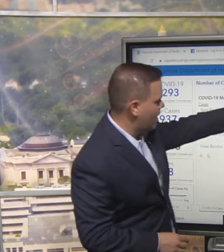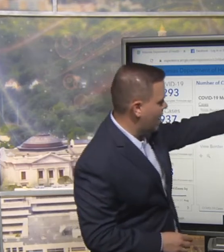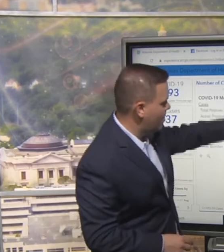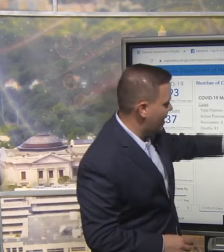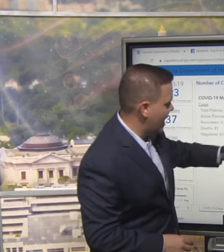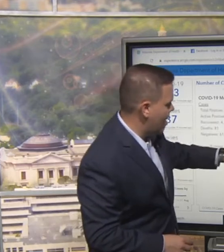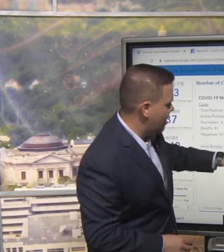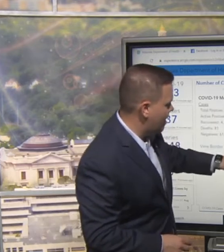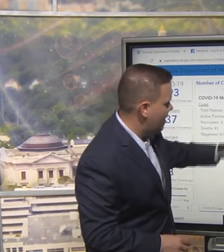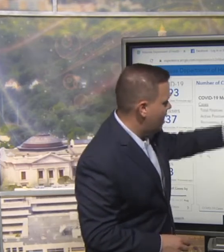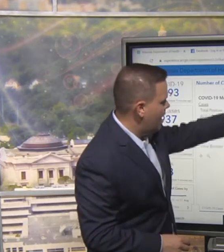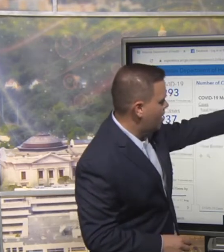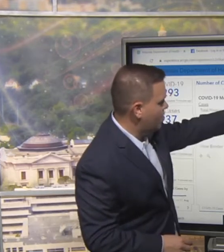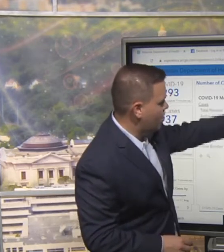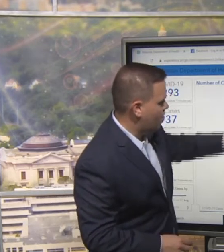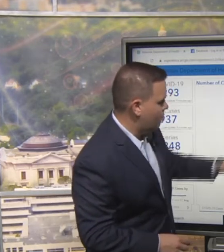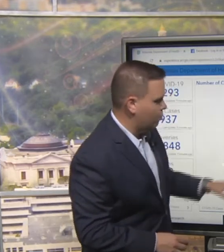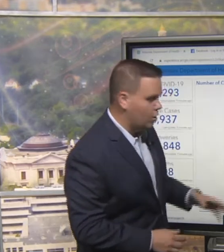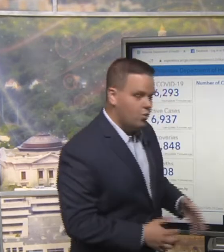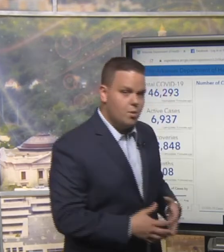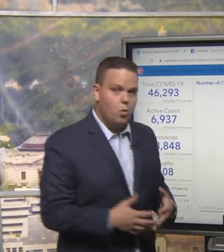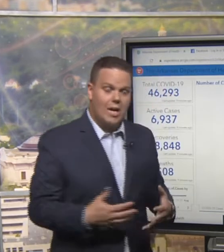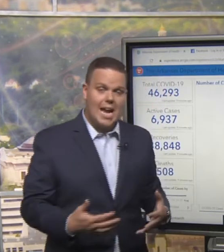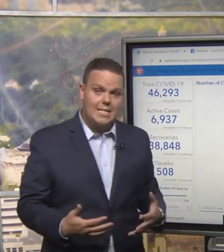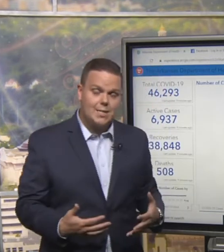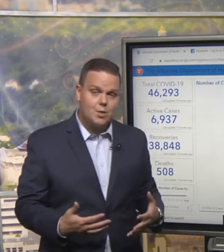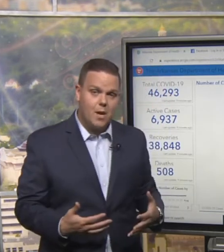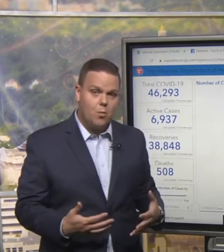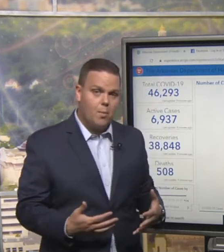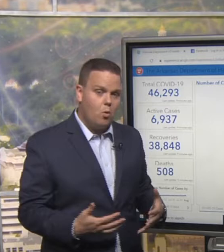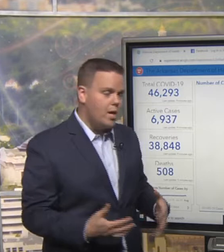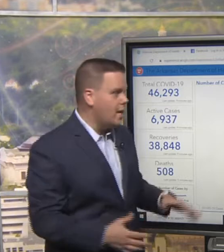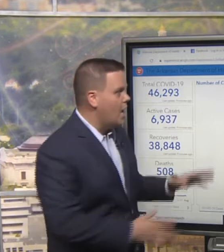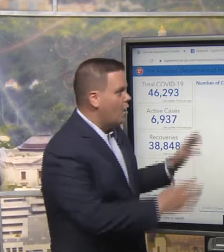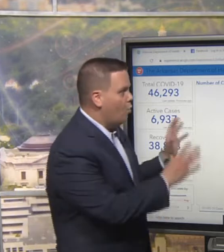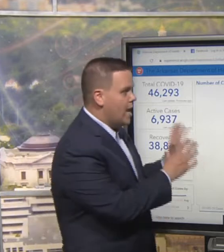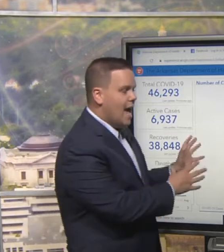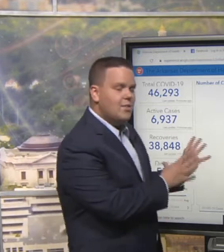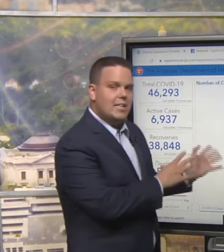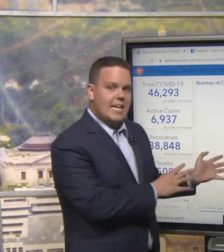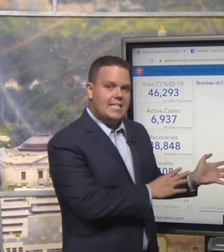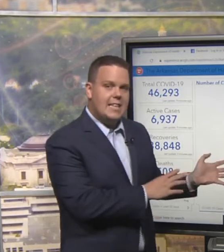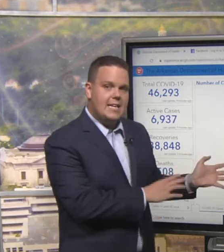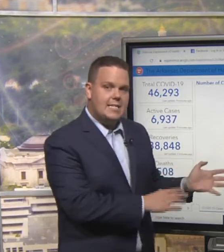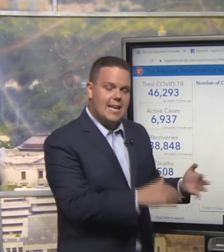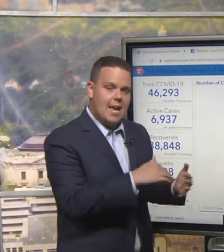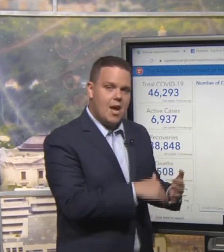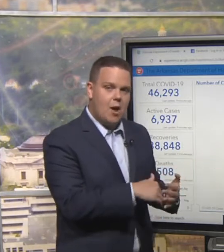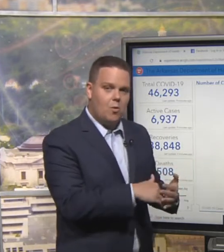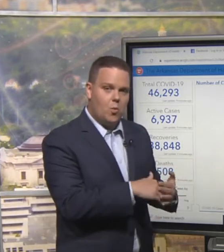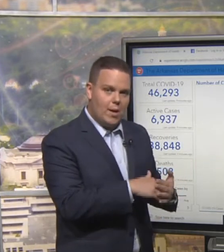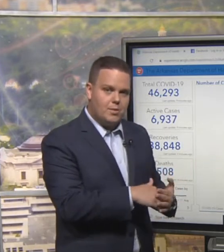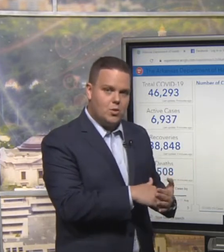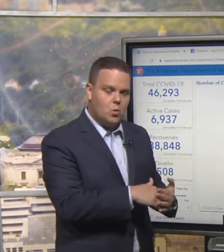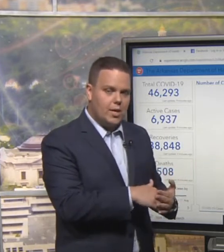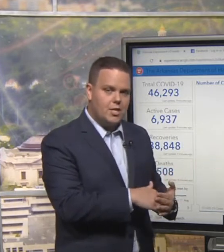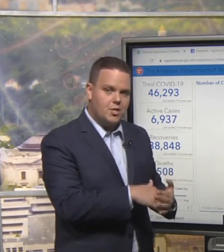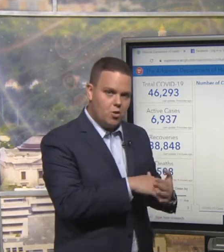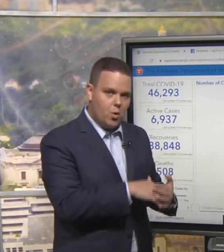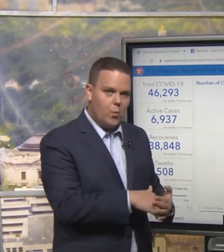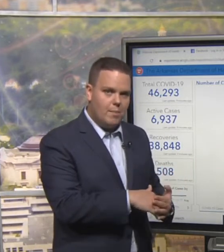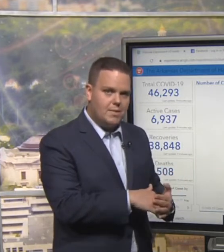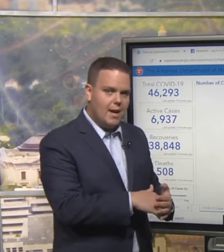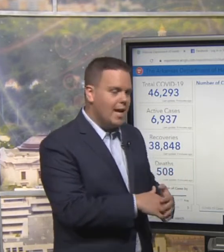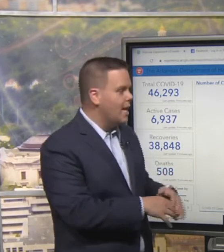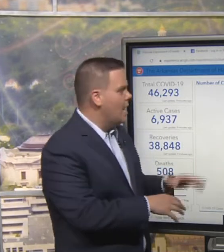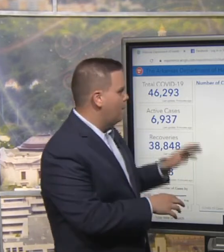can go county by county. The darker the blue, the more cases being reported. We have a link to this in our web story. Just go to